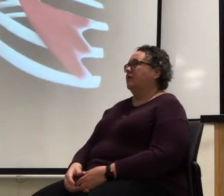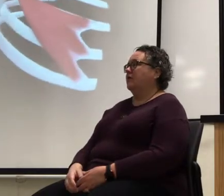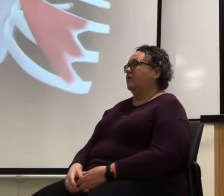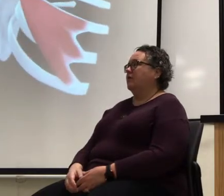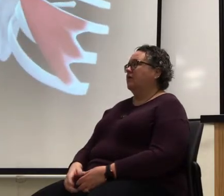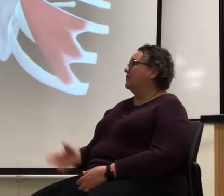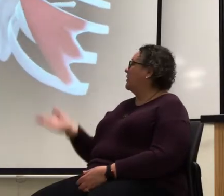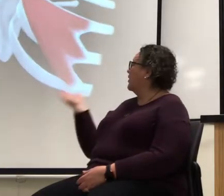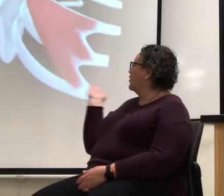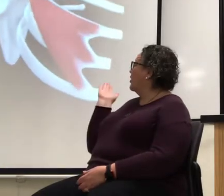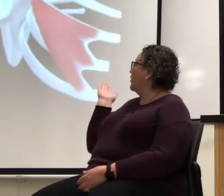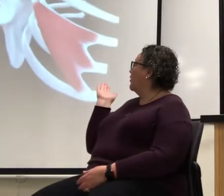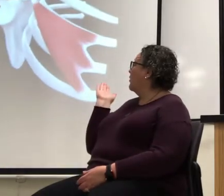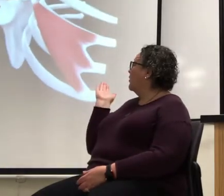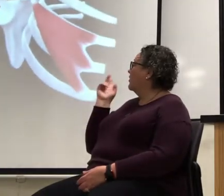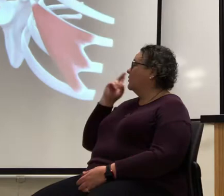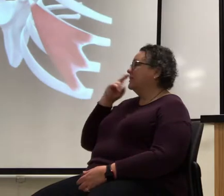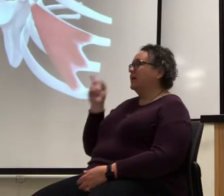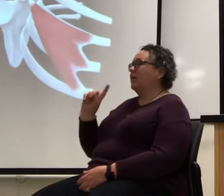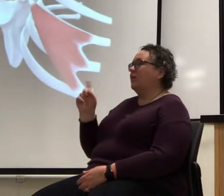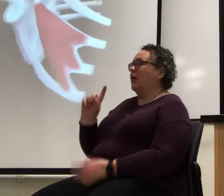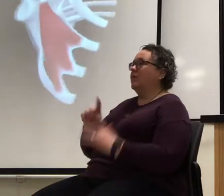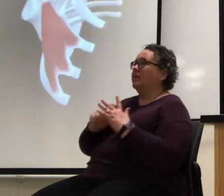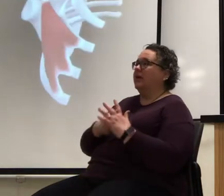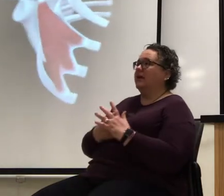There you go. You can see where it begins and ends.